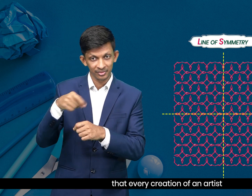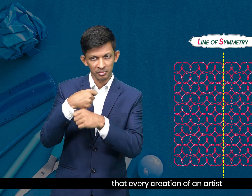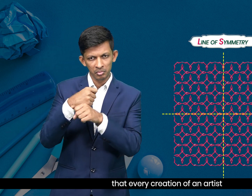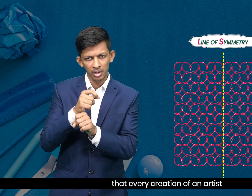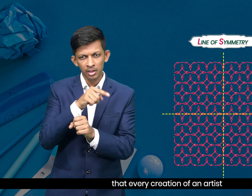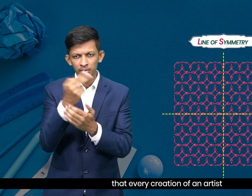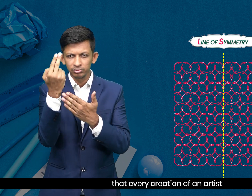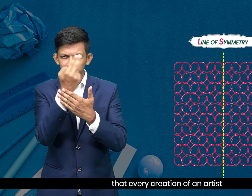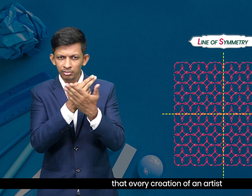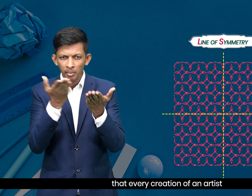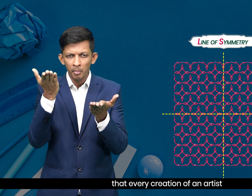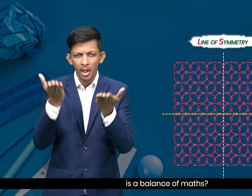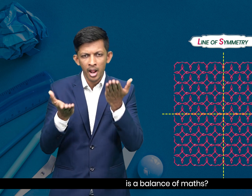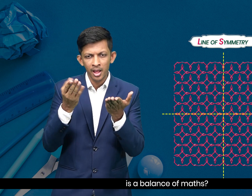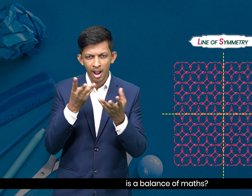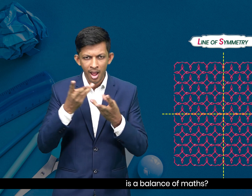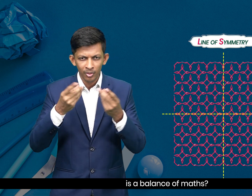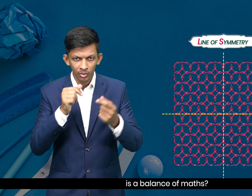every creation of an artist is a balance of maths?